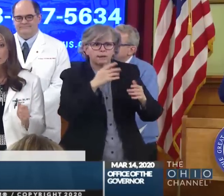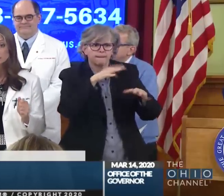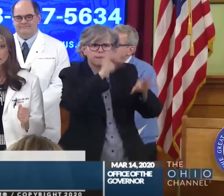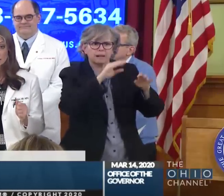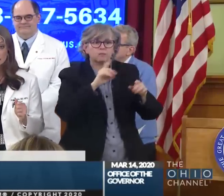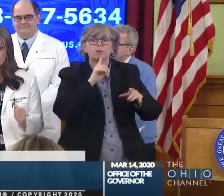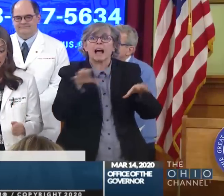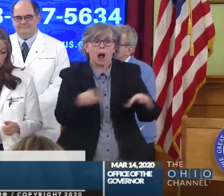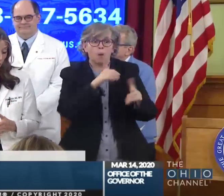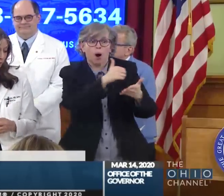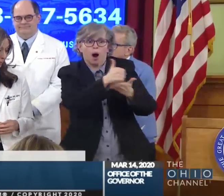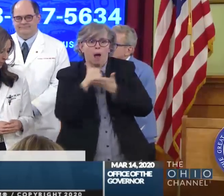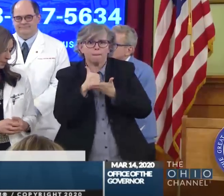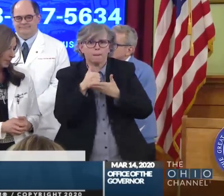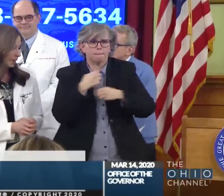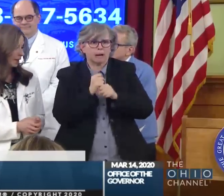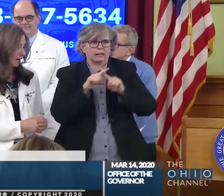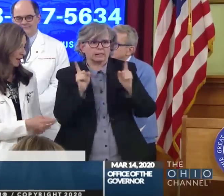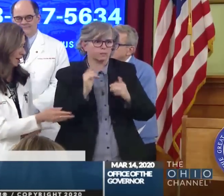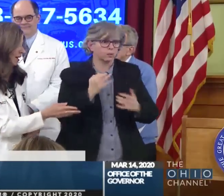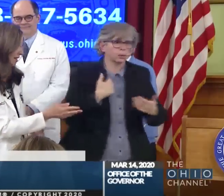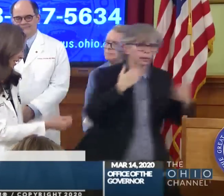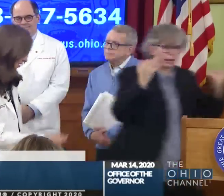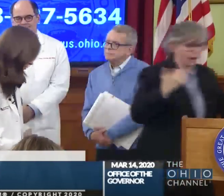we've got to take them now.